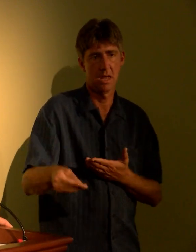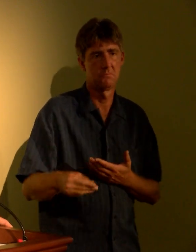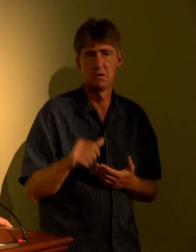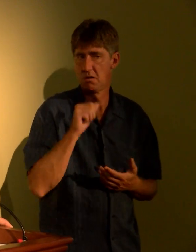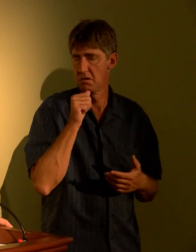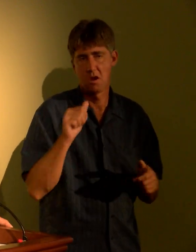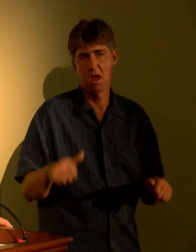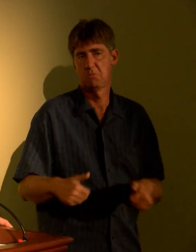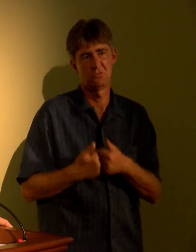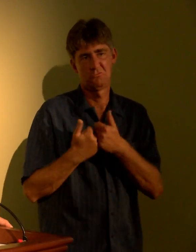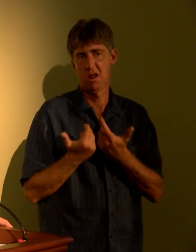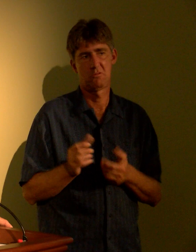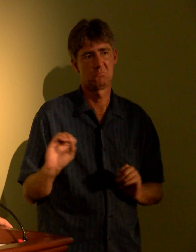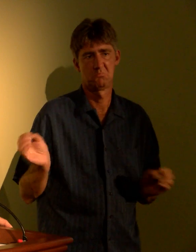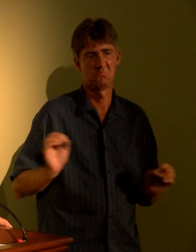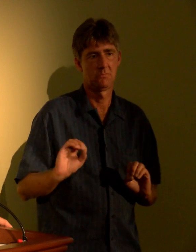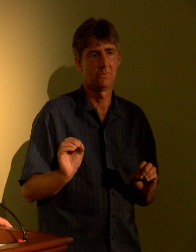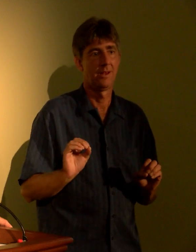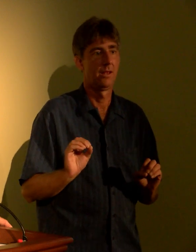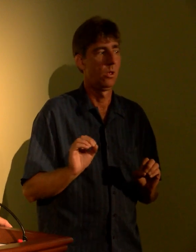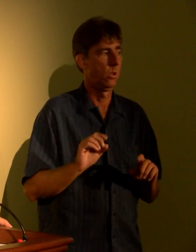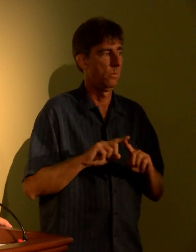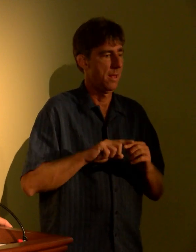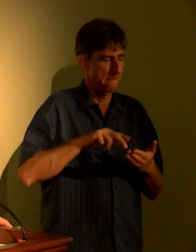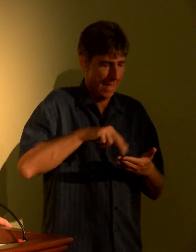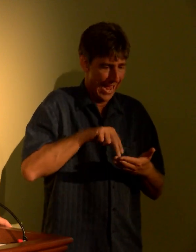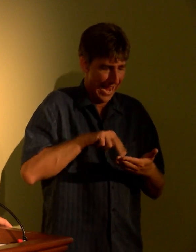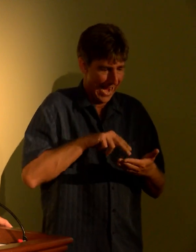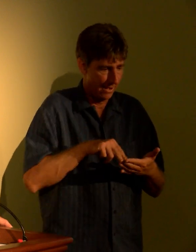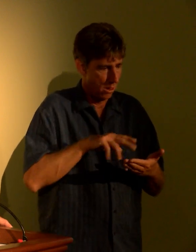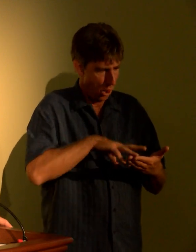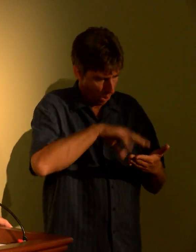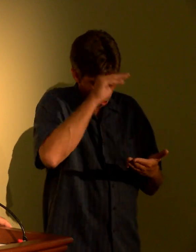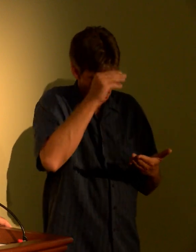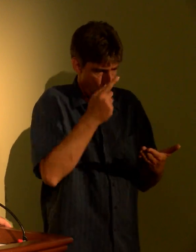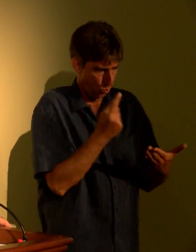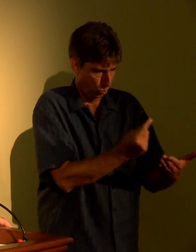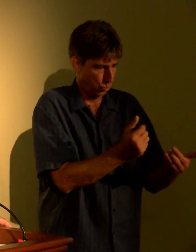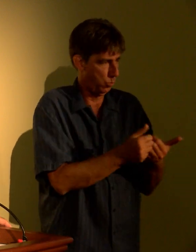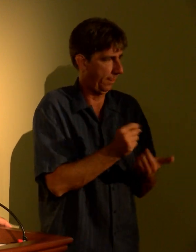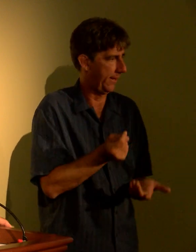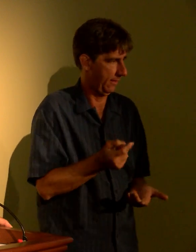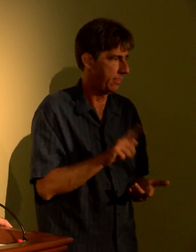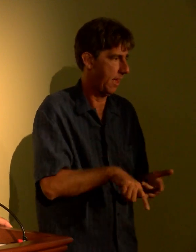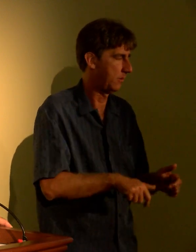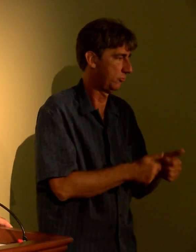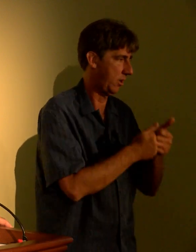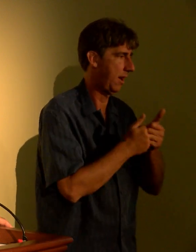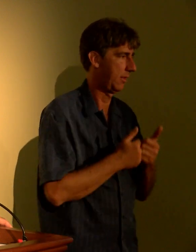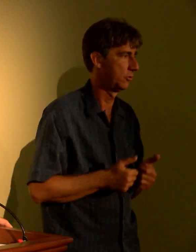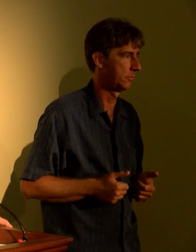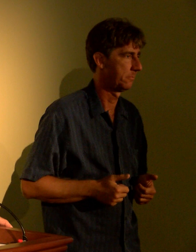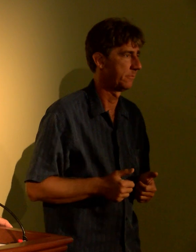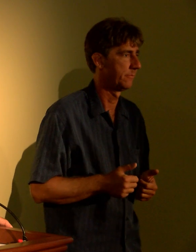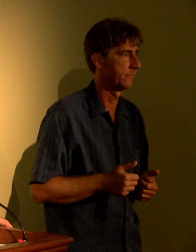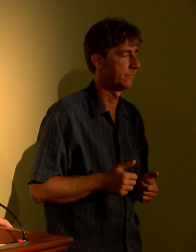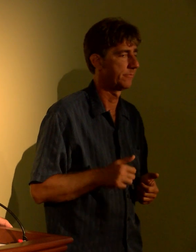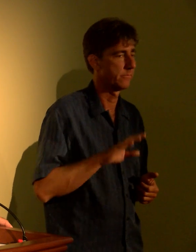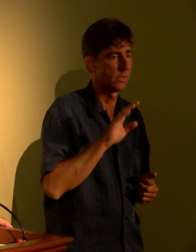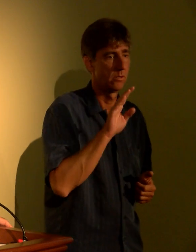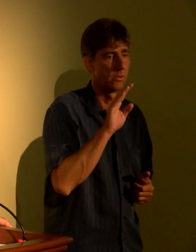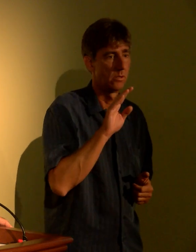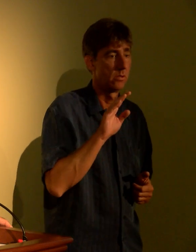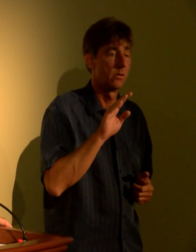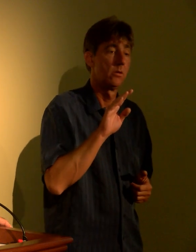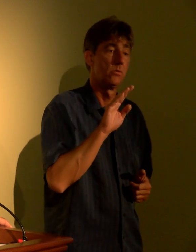of a challenge. It was learning what to do with it that was the challenge. And I think Brewster, when he studied, quote unquote, with